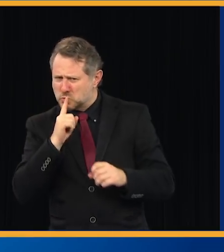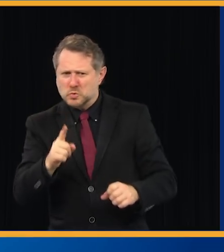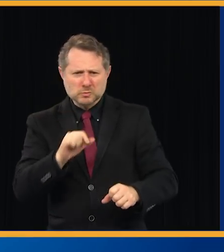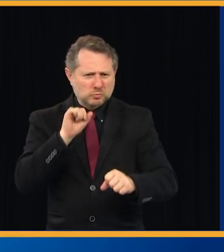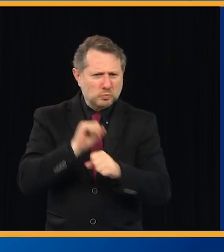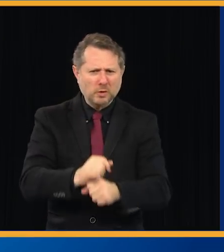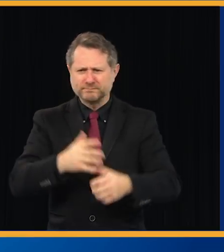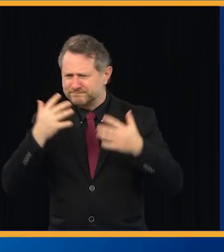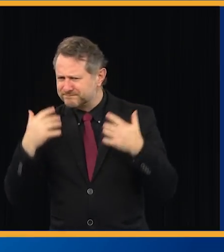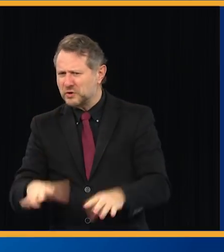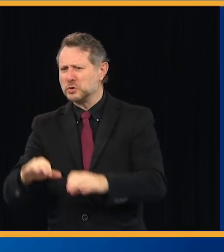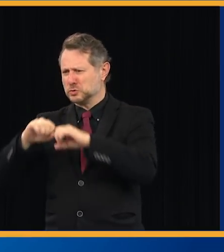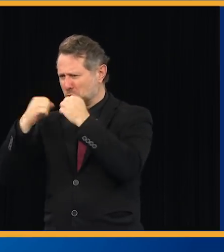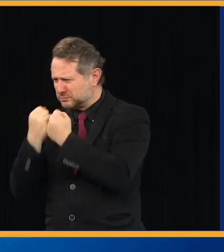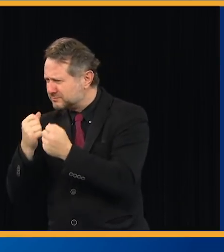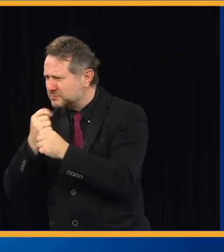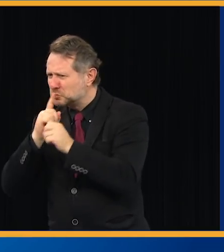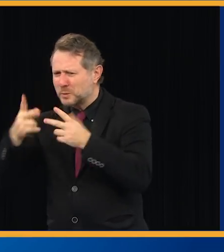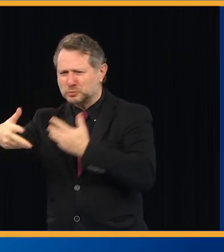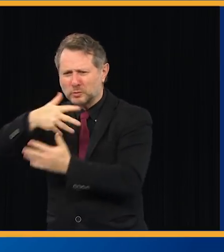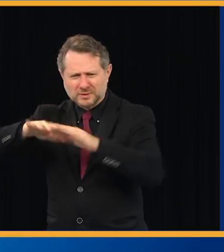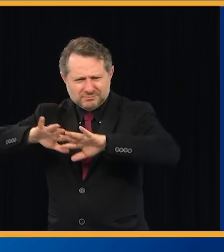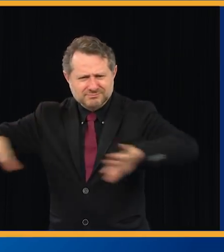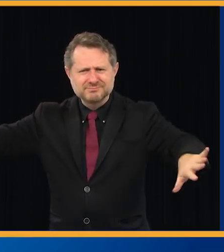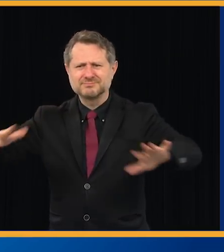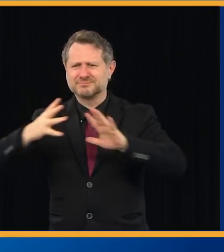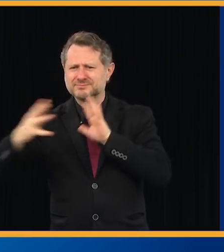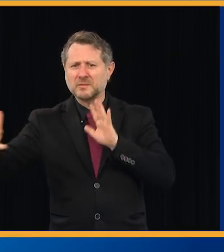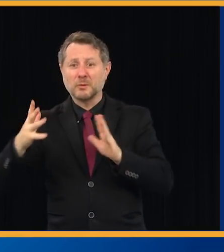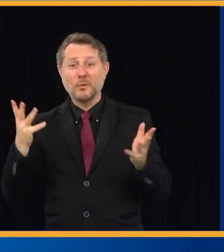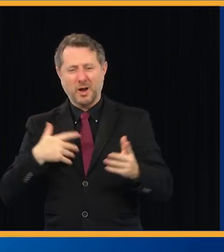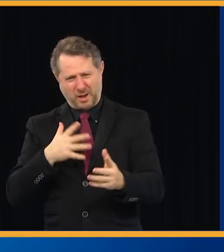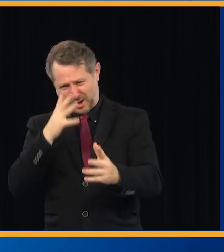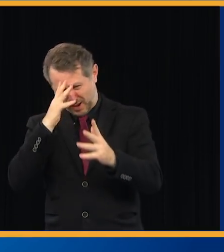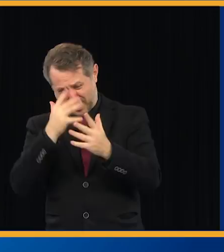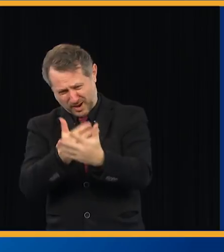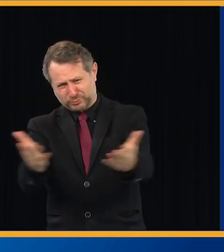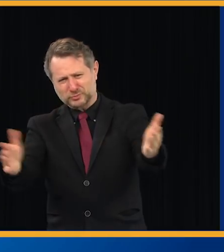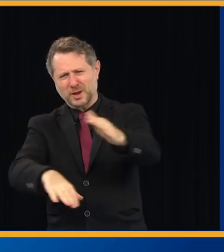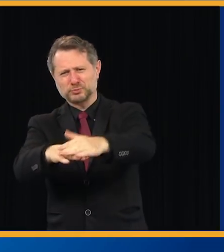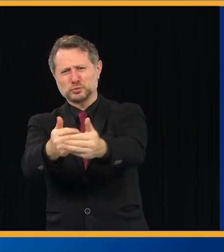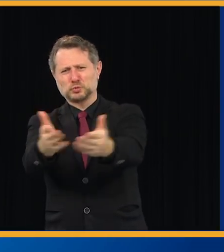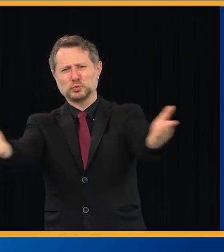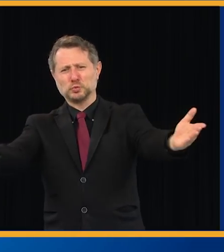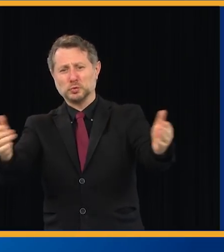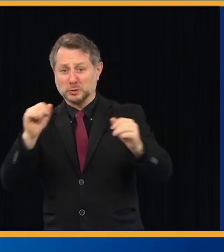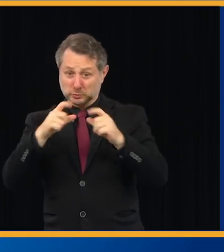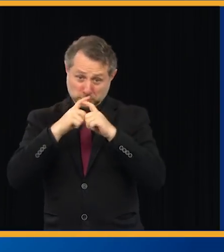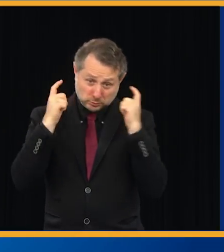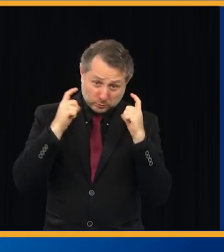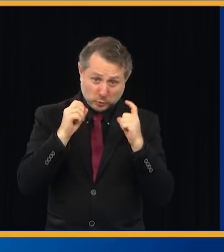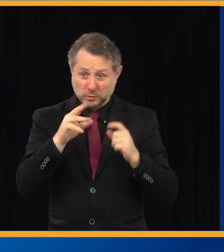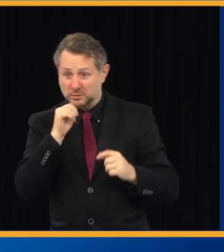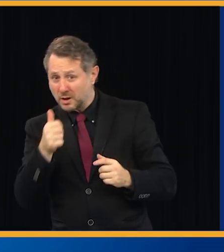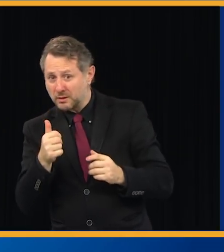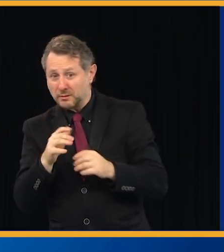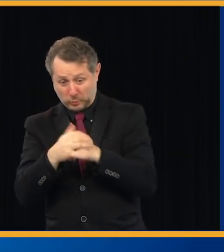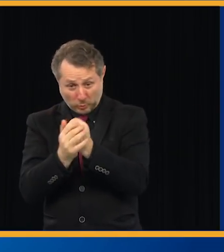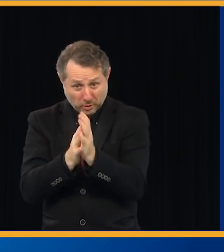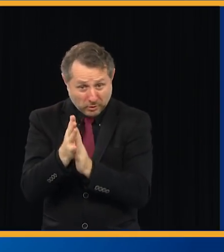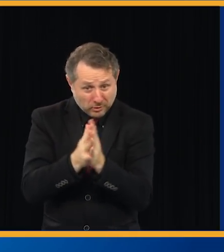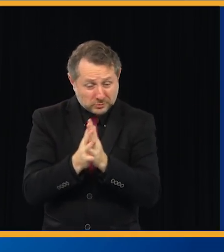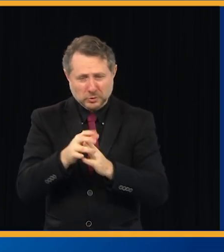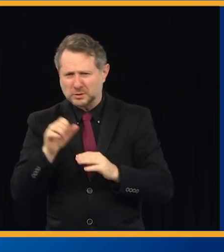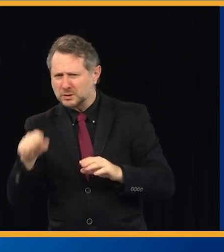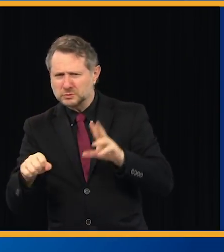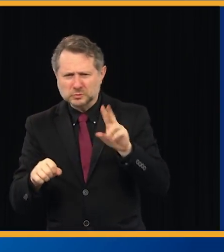could. Now it's up to you. Are you wearing the mask? Are you doing the hand sanitizer? If you have younger